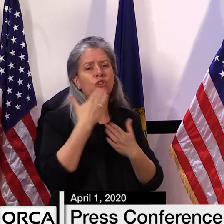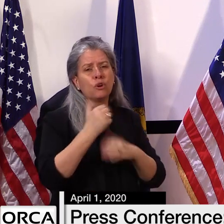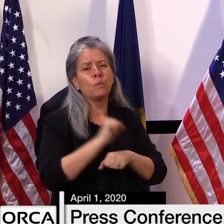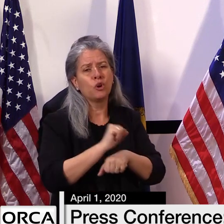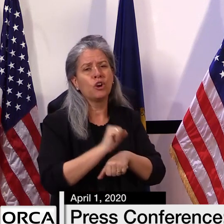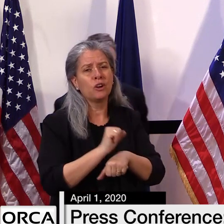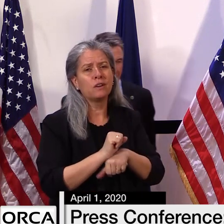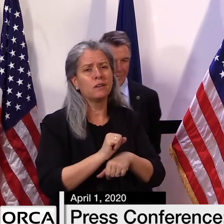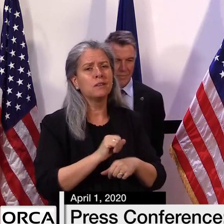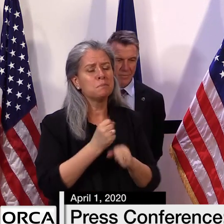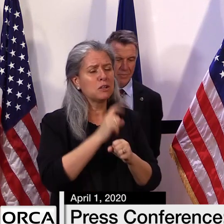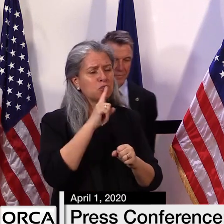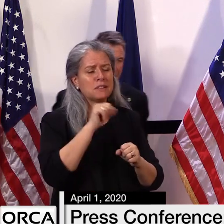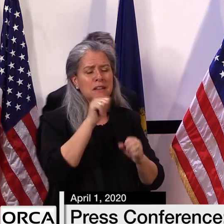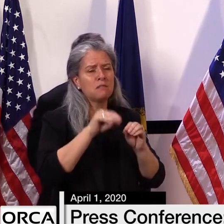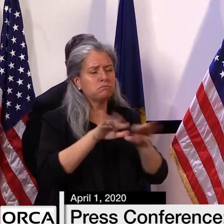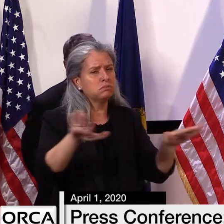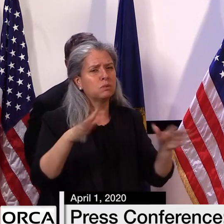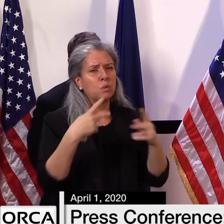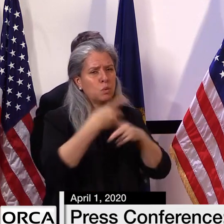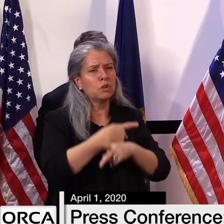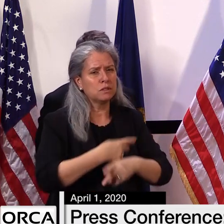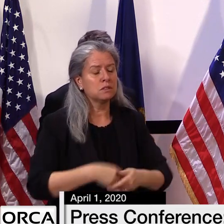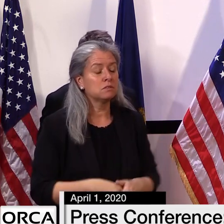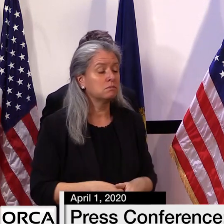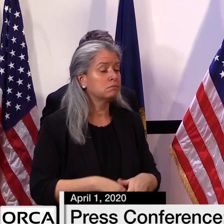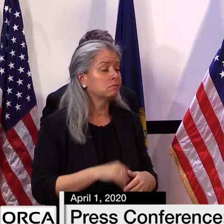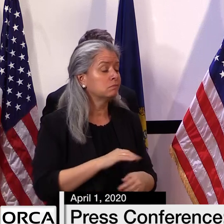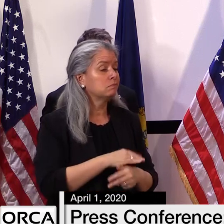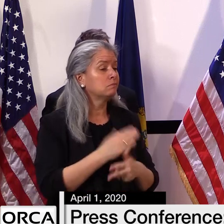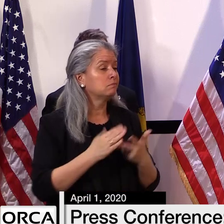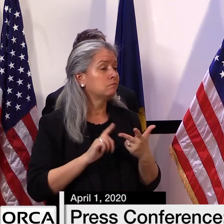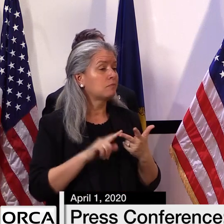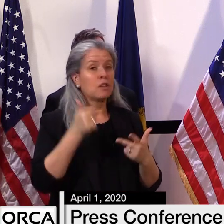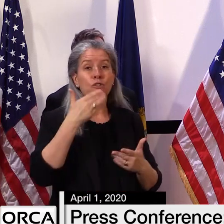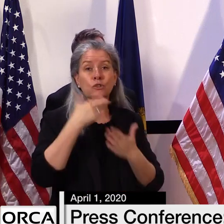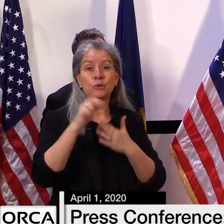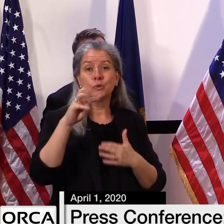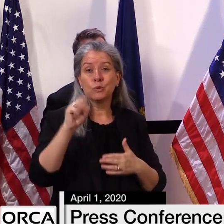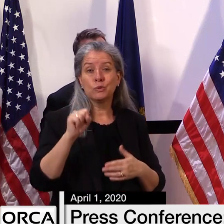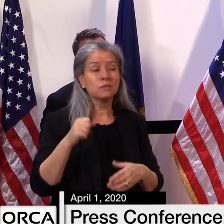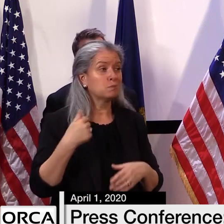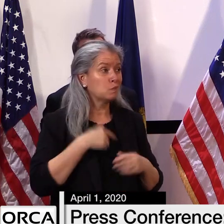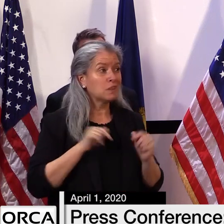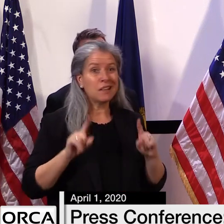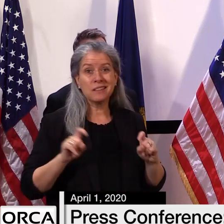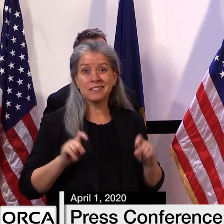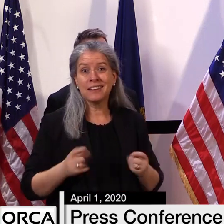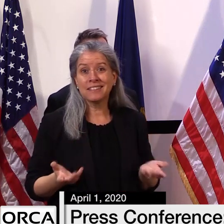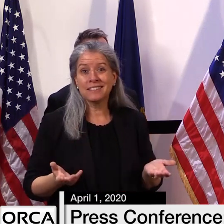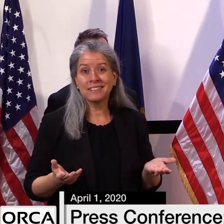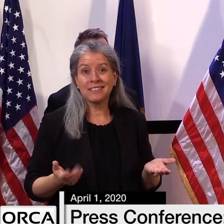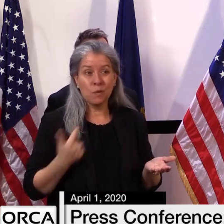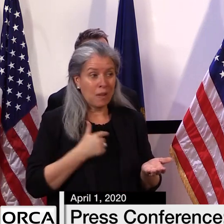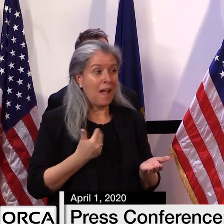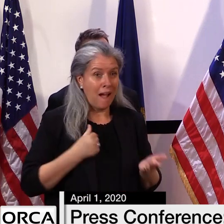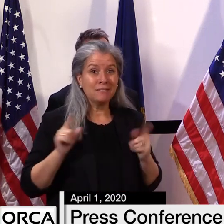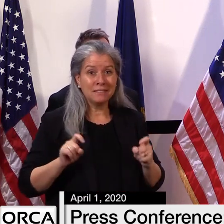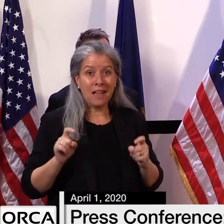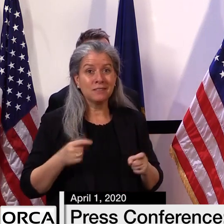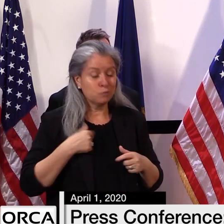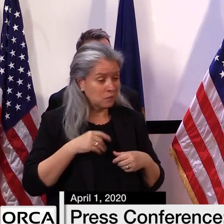other good news is that we are able to test. We have sufficient materials to collect specimens and to test those